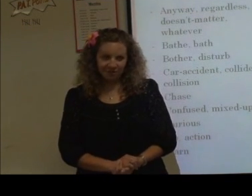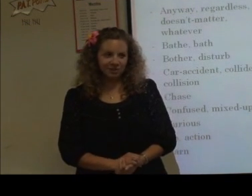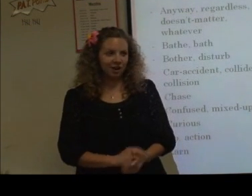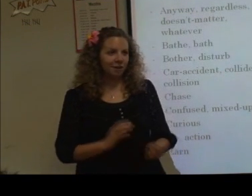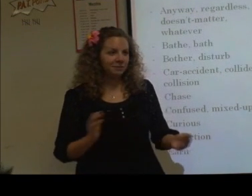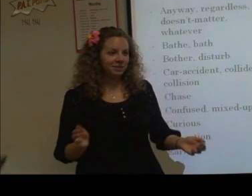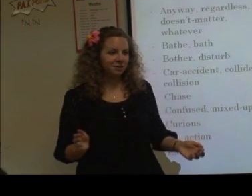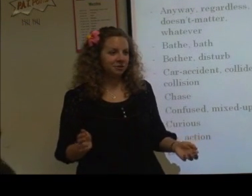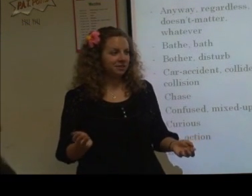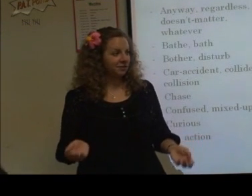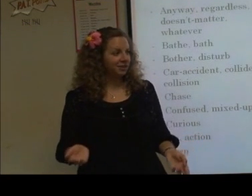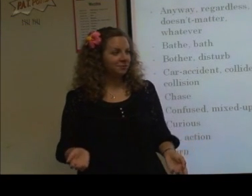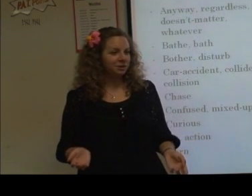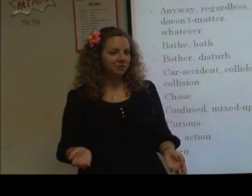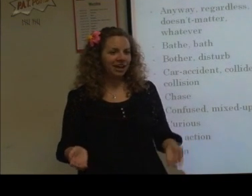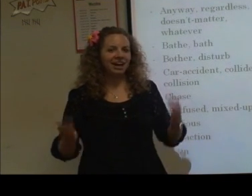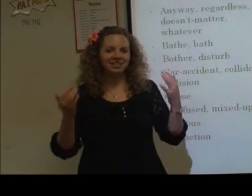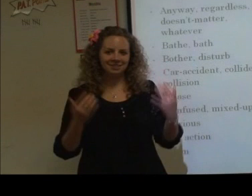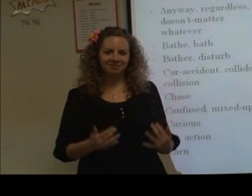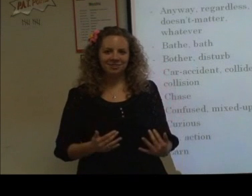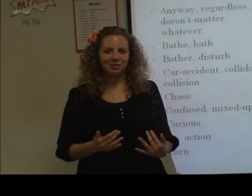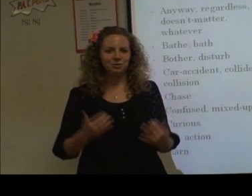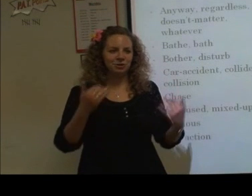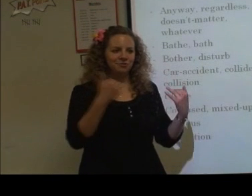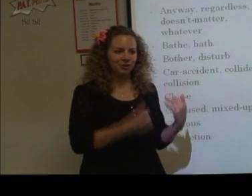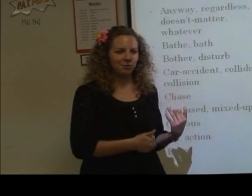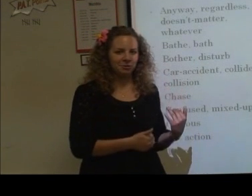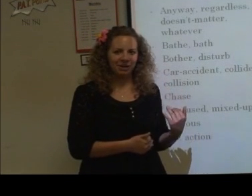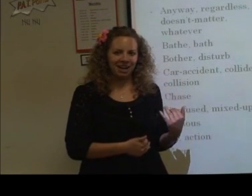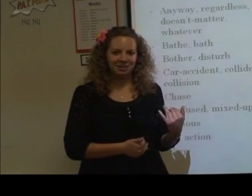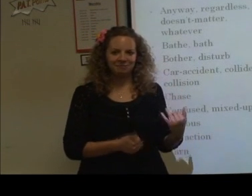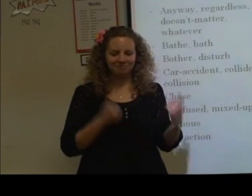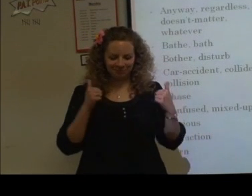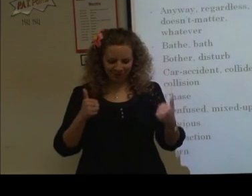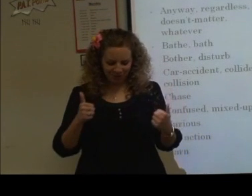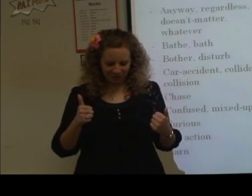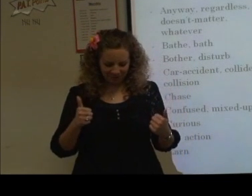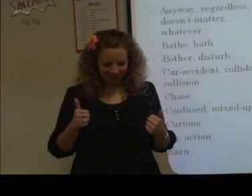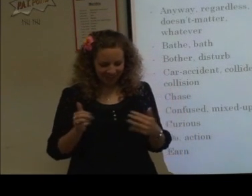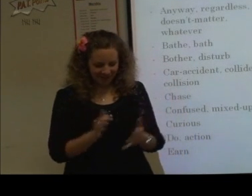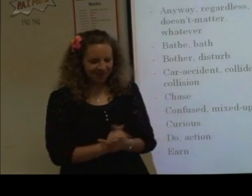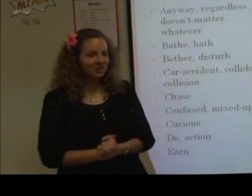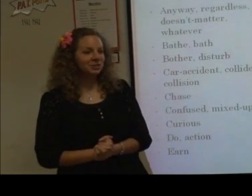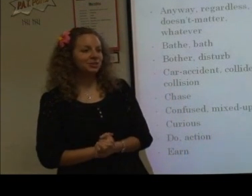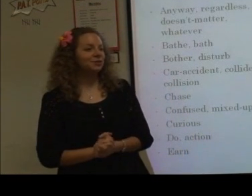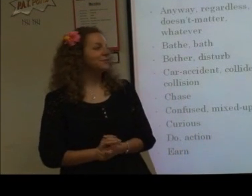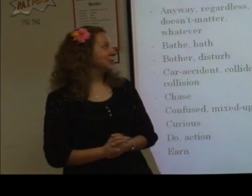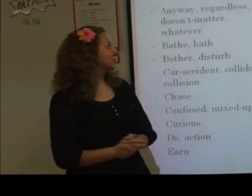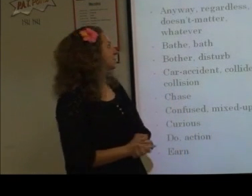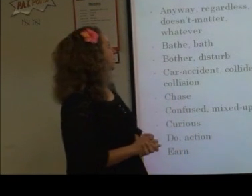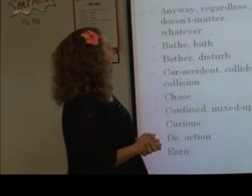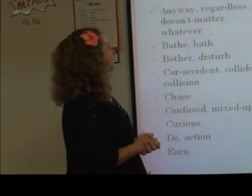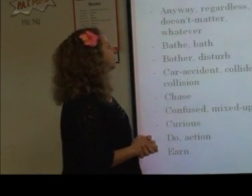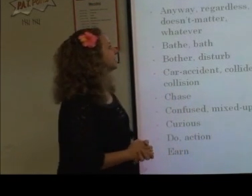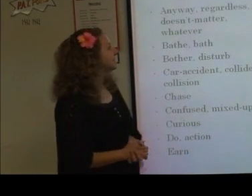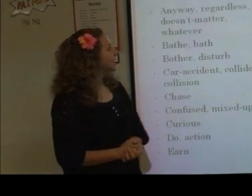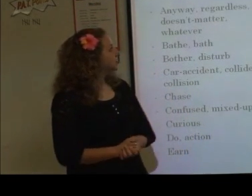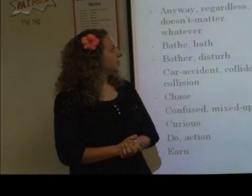if it's opposite or different than what the book has, then you should go with what I do. So, okay. So the first one we have is